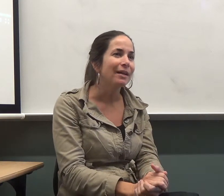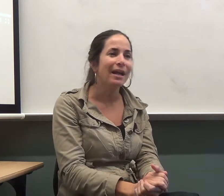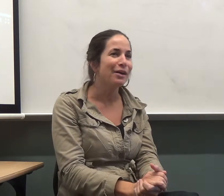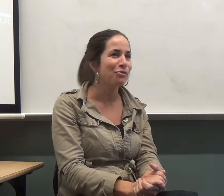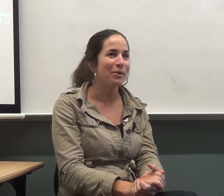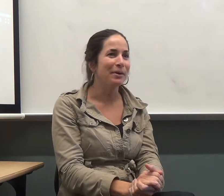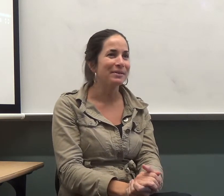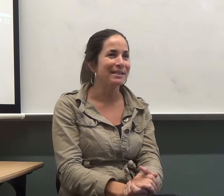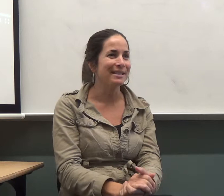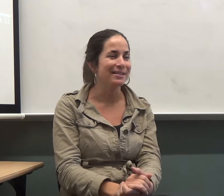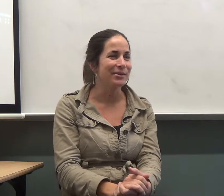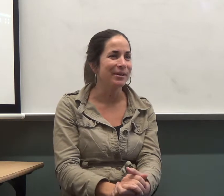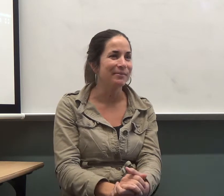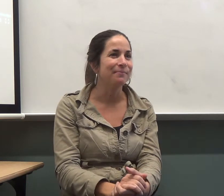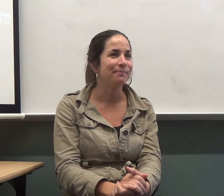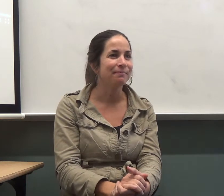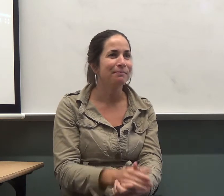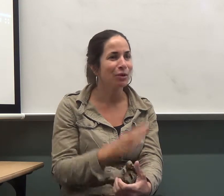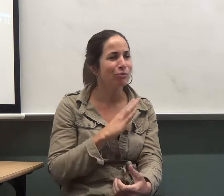I forgot what I was going to say, sorry. I'm sorry.